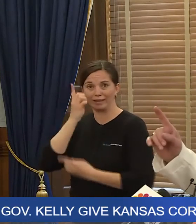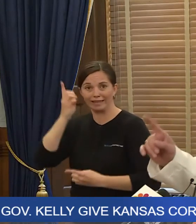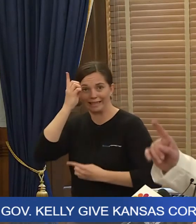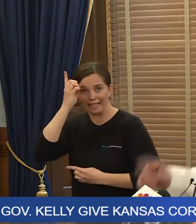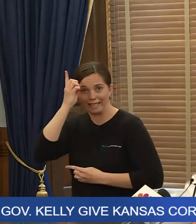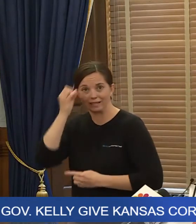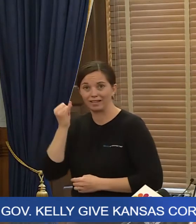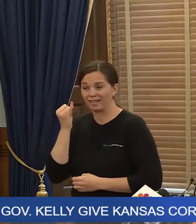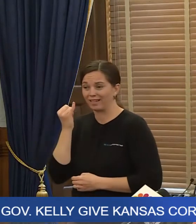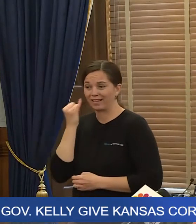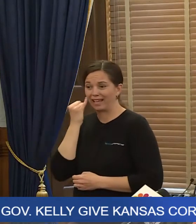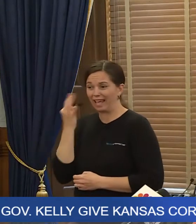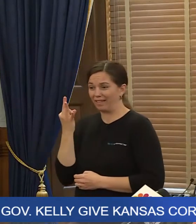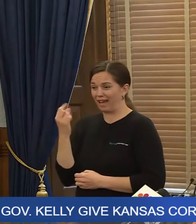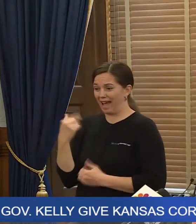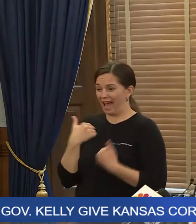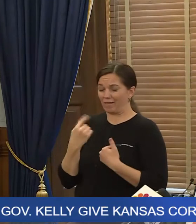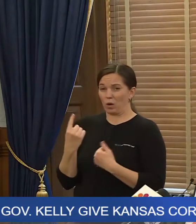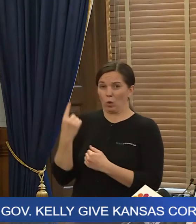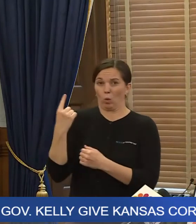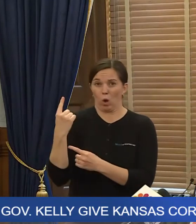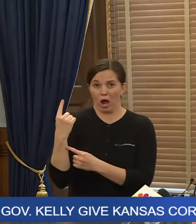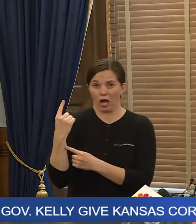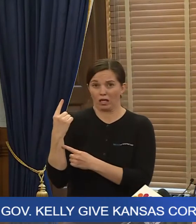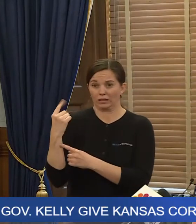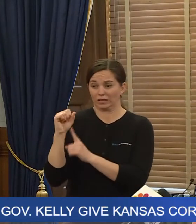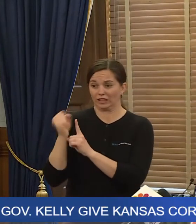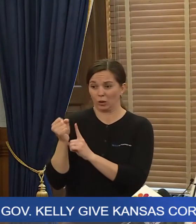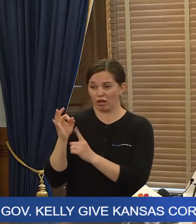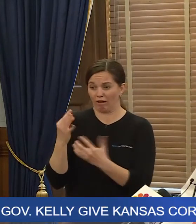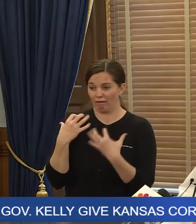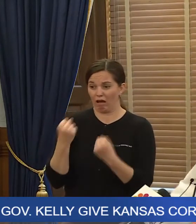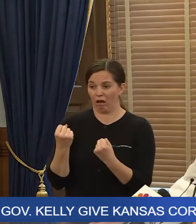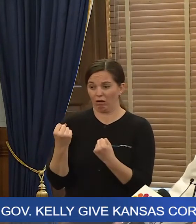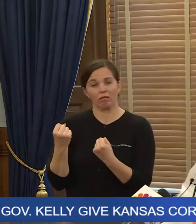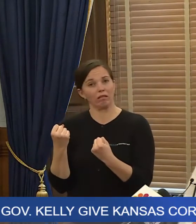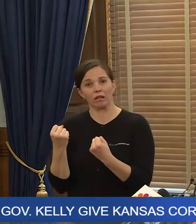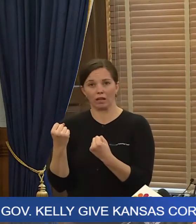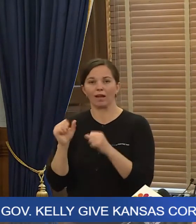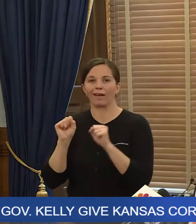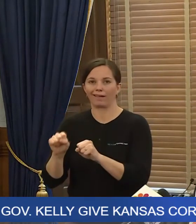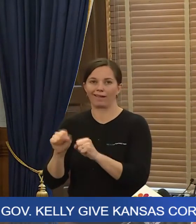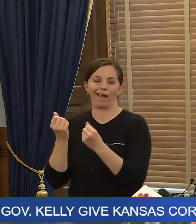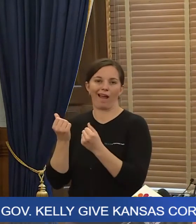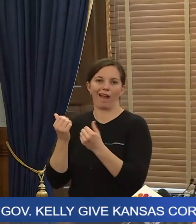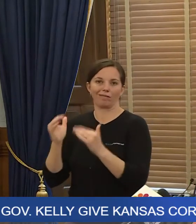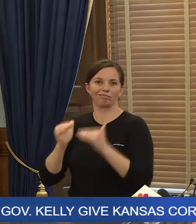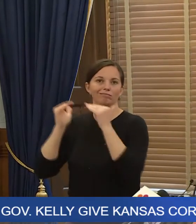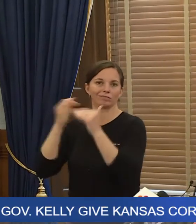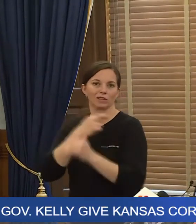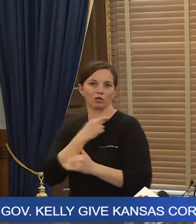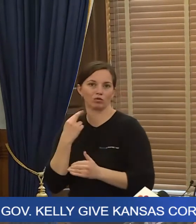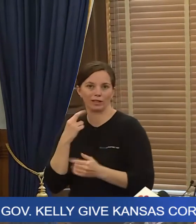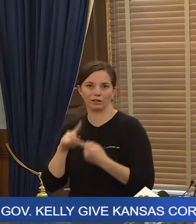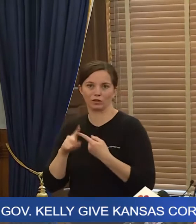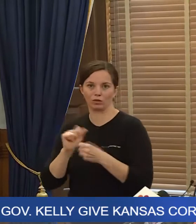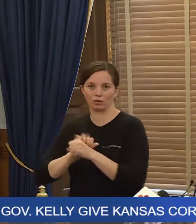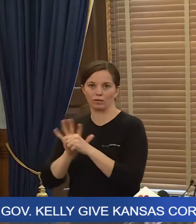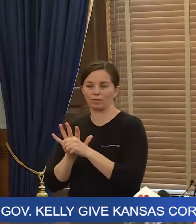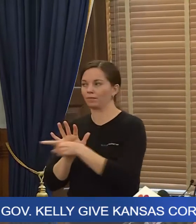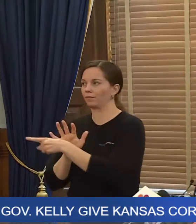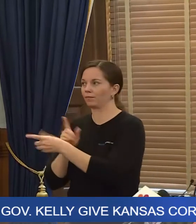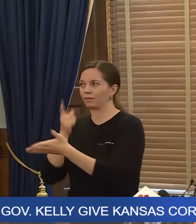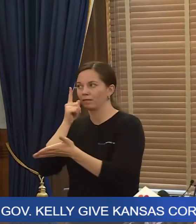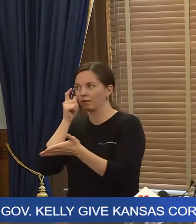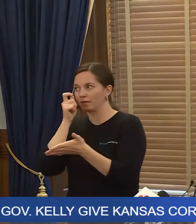one confounding condition makes a person much more likely to have either severe complications or succumb to the illness. Secretary